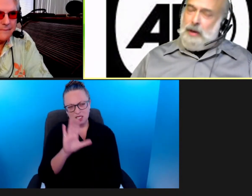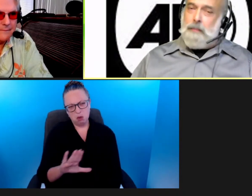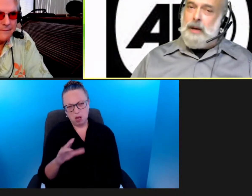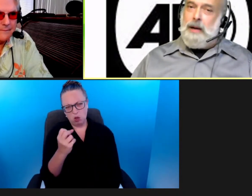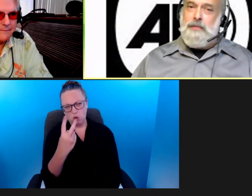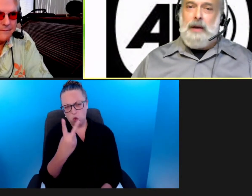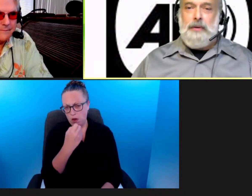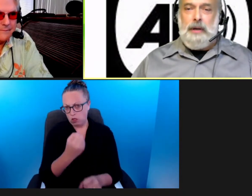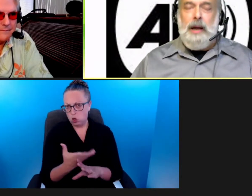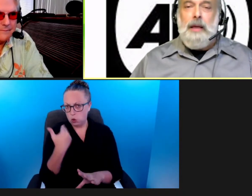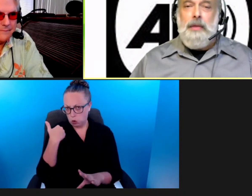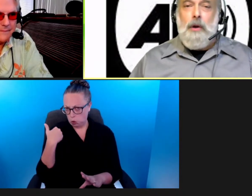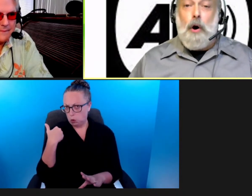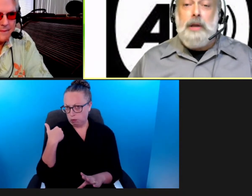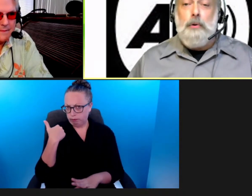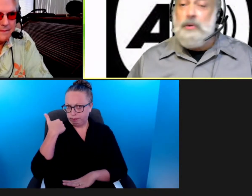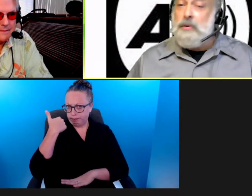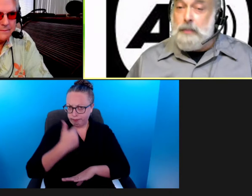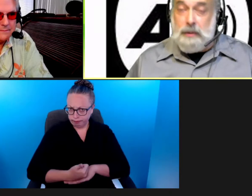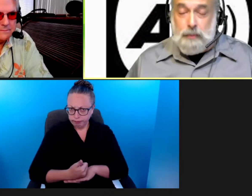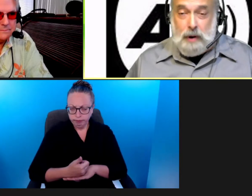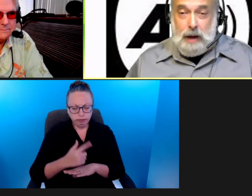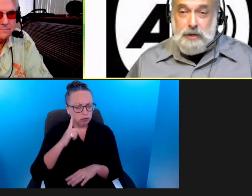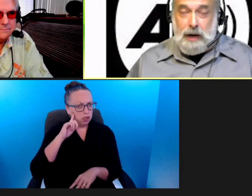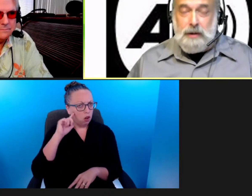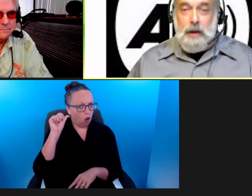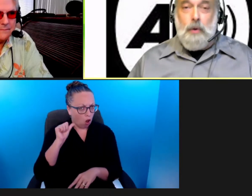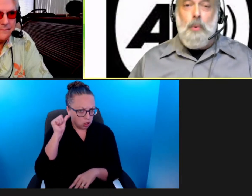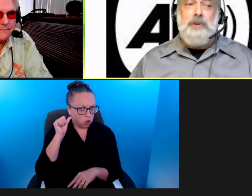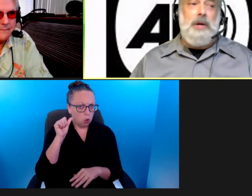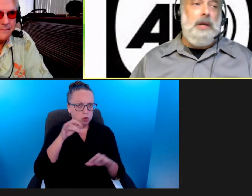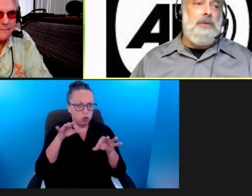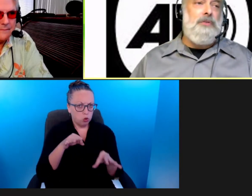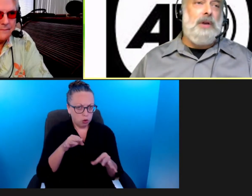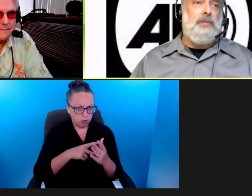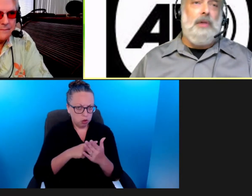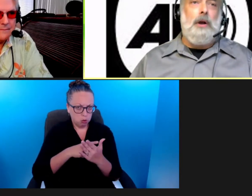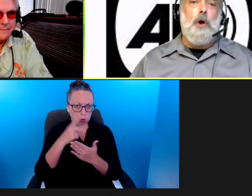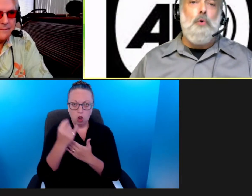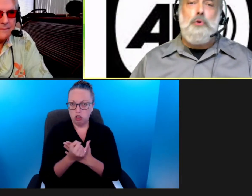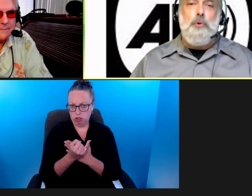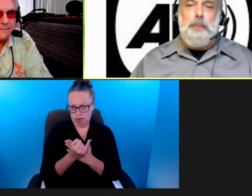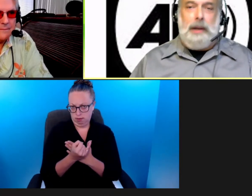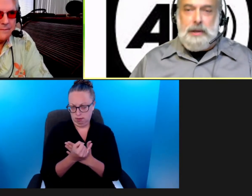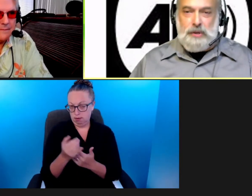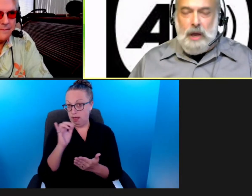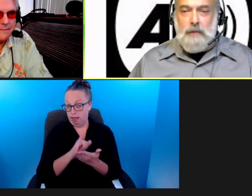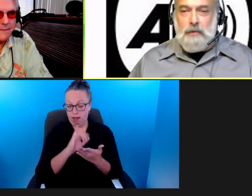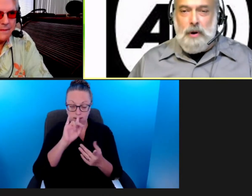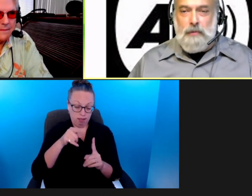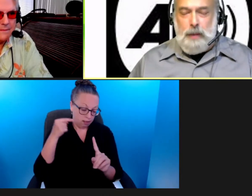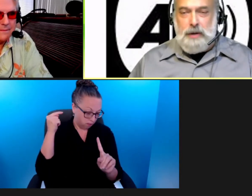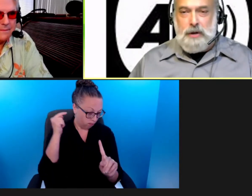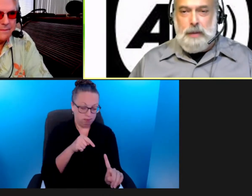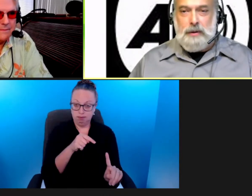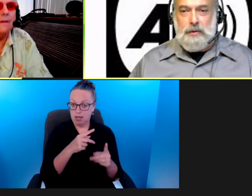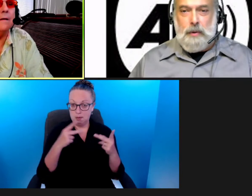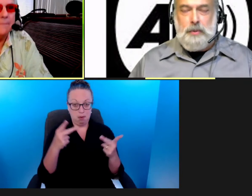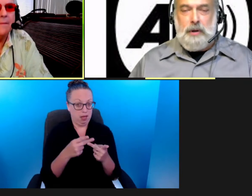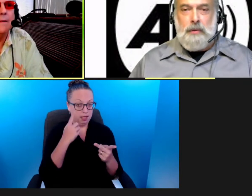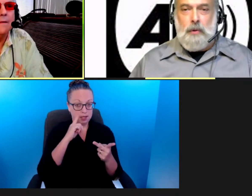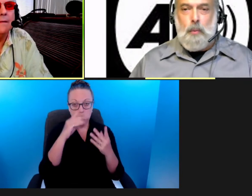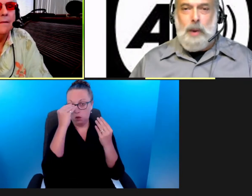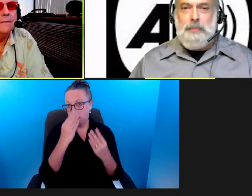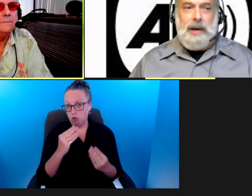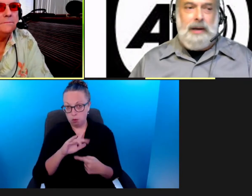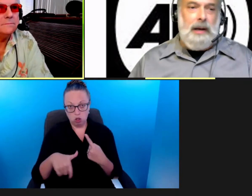with them, I founded the Audio Description Project, which is just the go-to place for information about